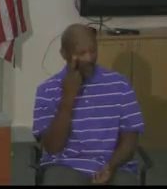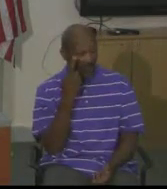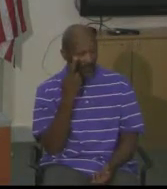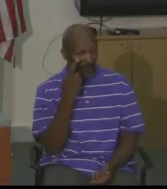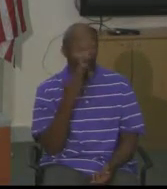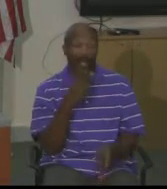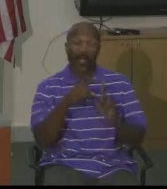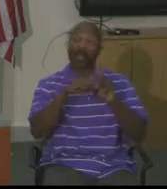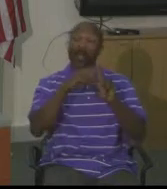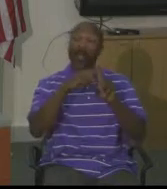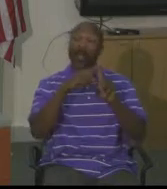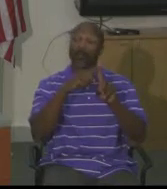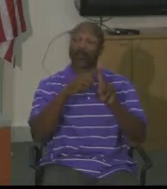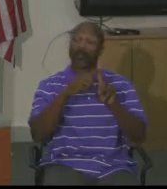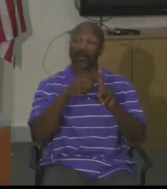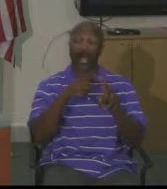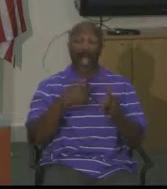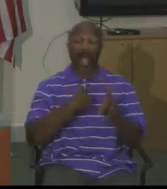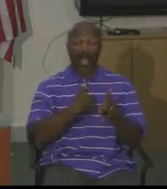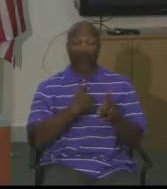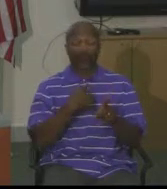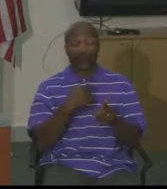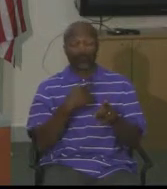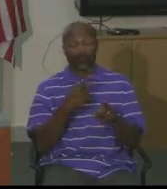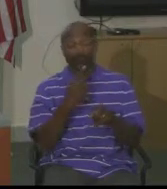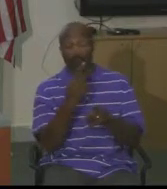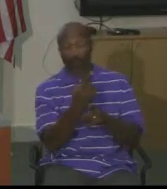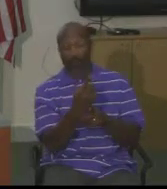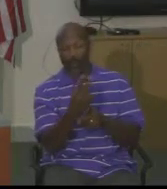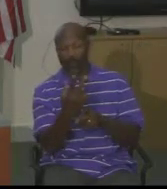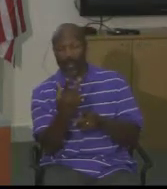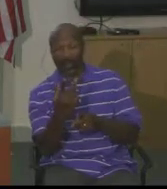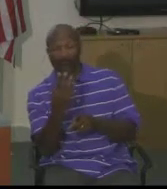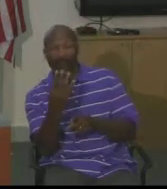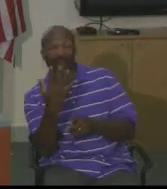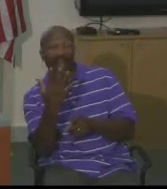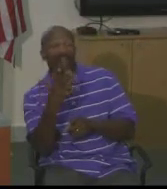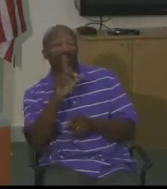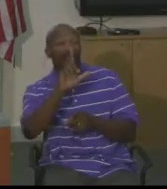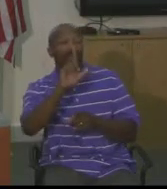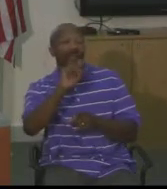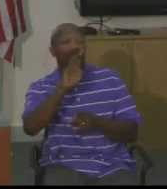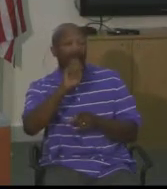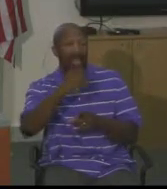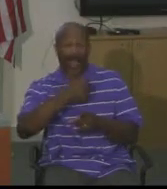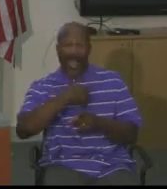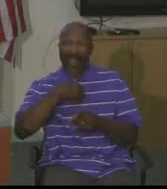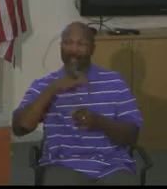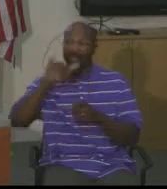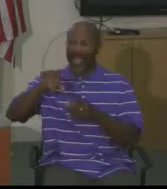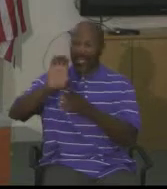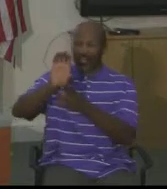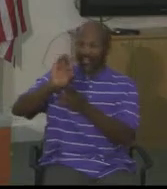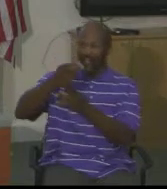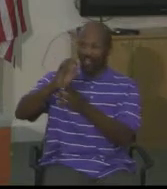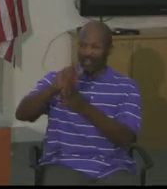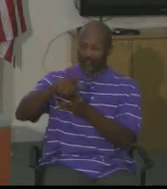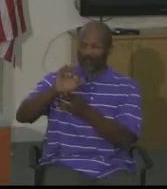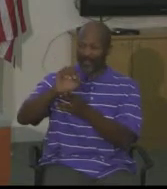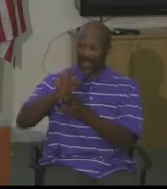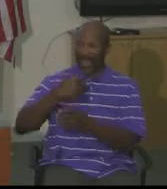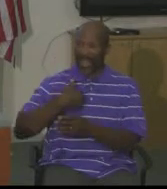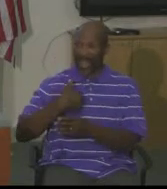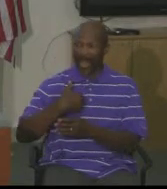there's usually a certain number of lanes that the chipset has built into it. It's